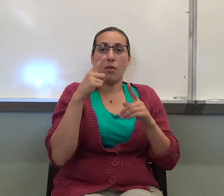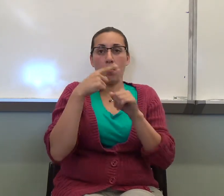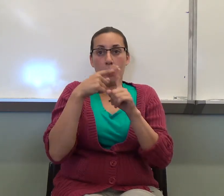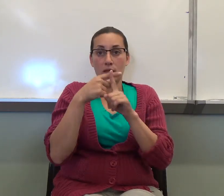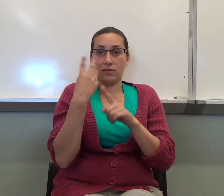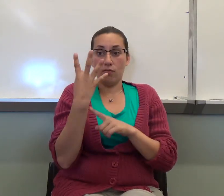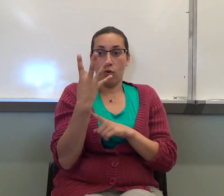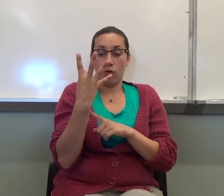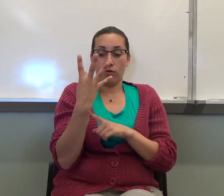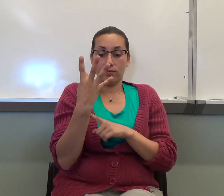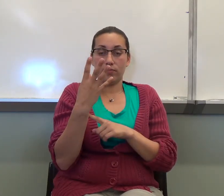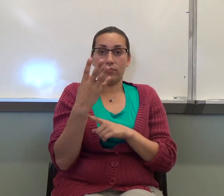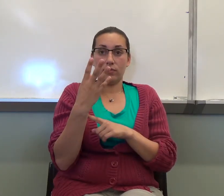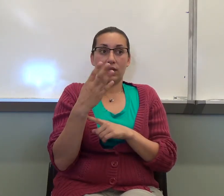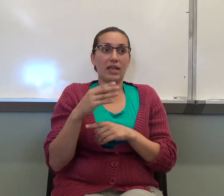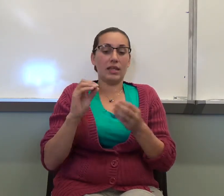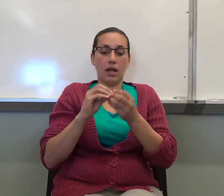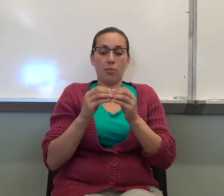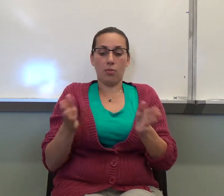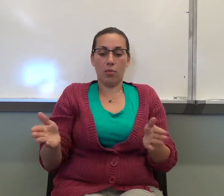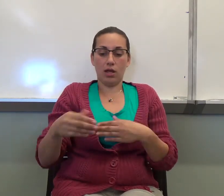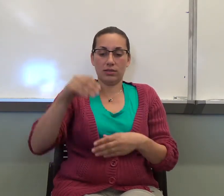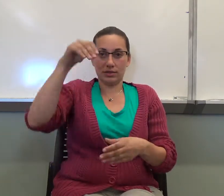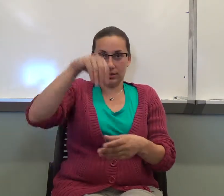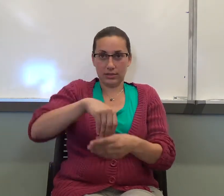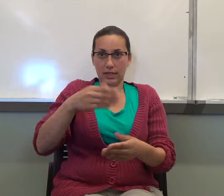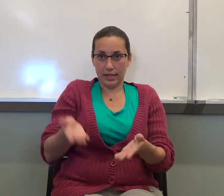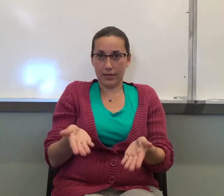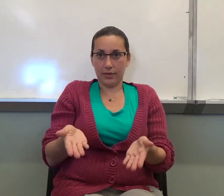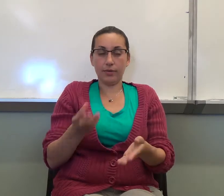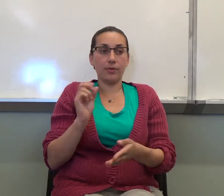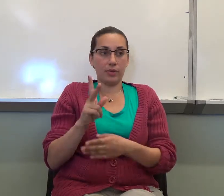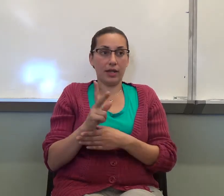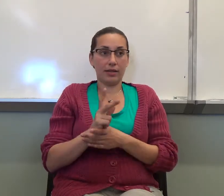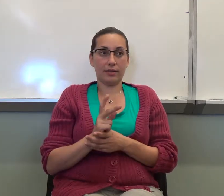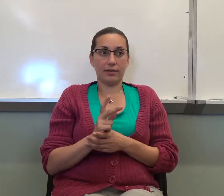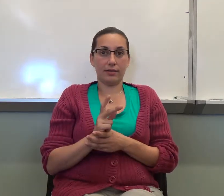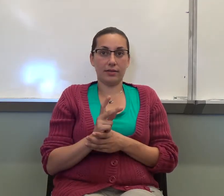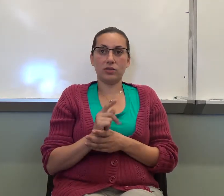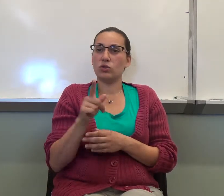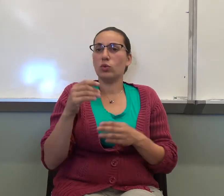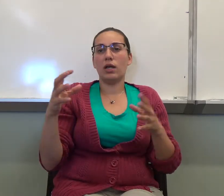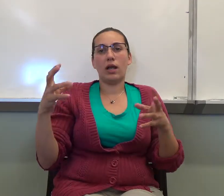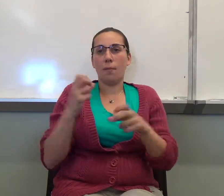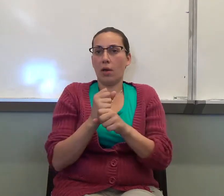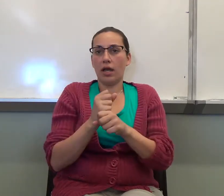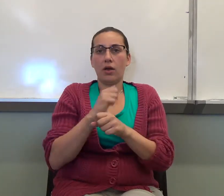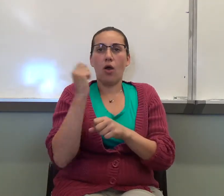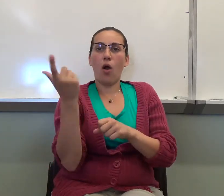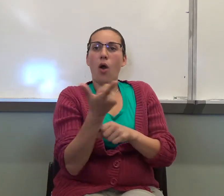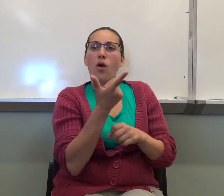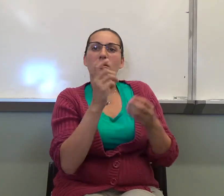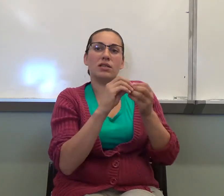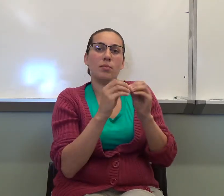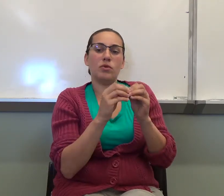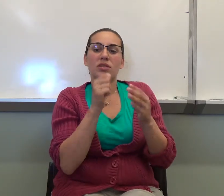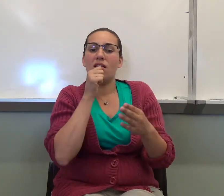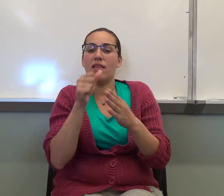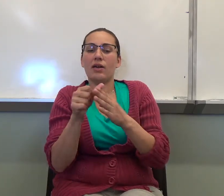I've got a net of minus 3 plus 4, which is 1x. Likewise for the y's, I've got